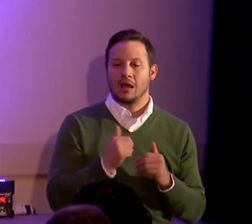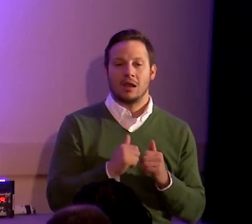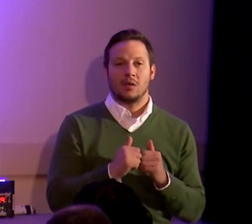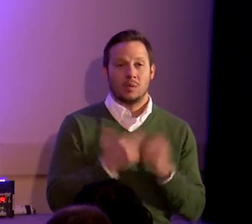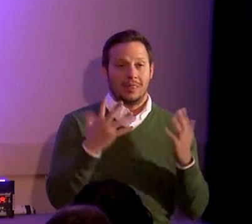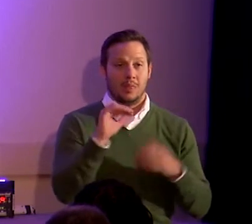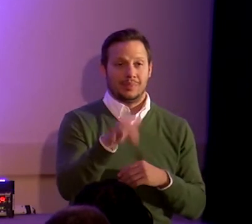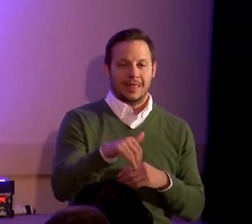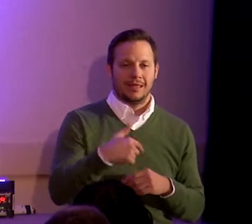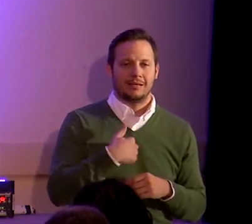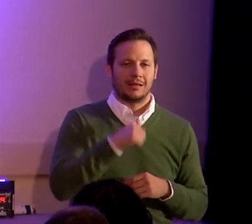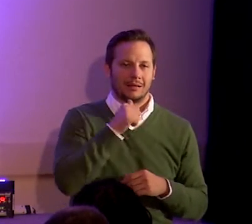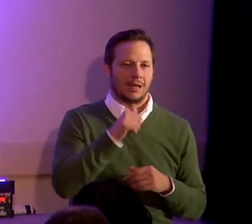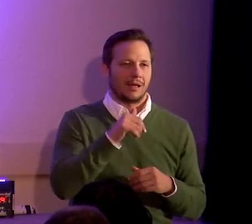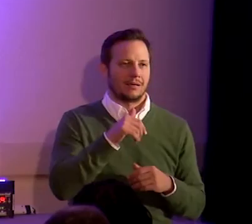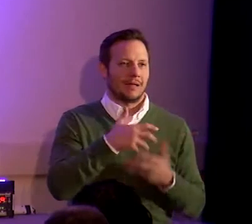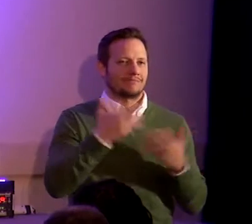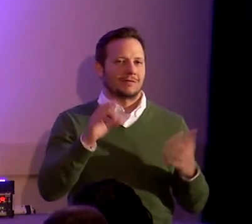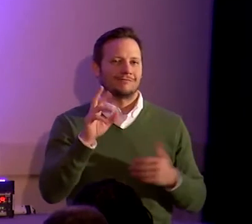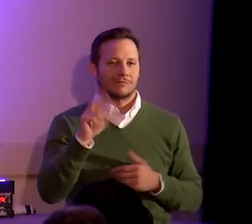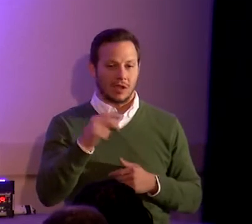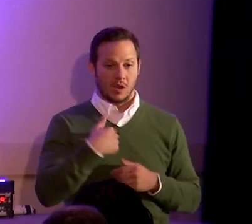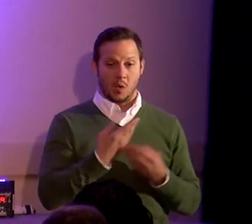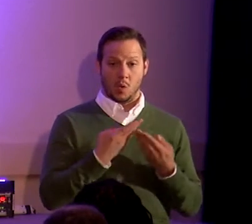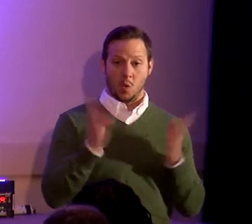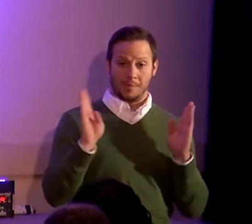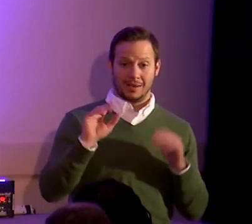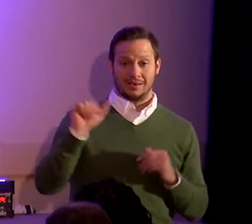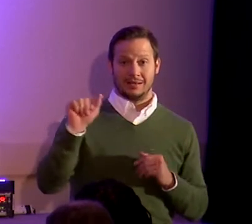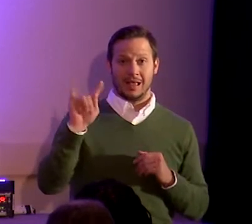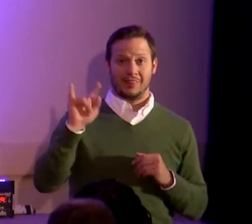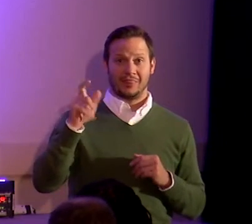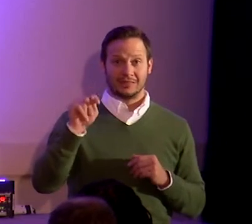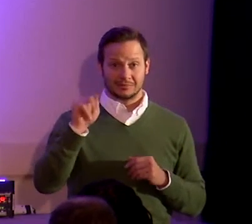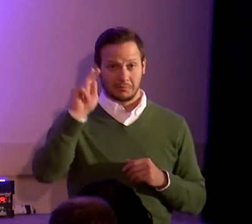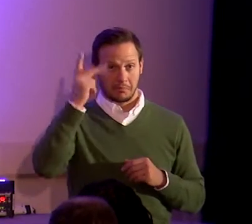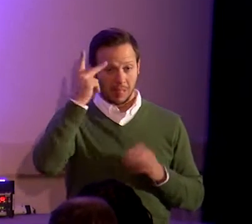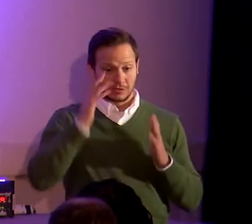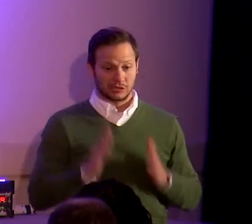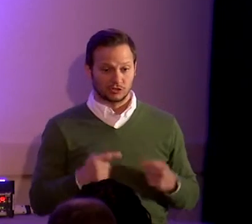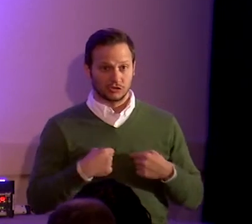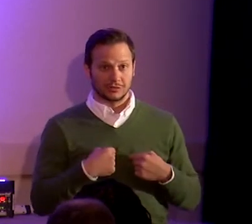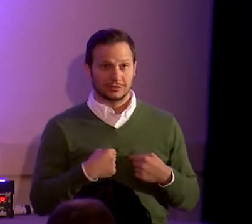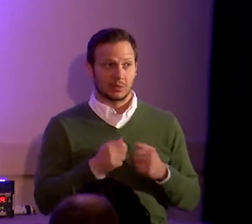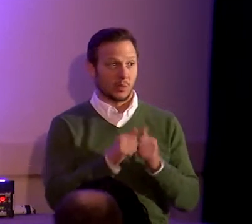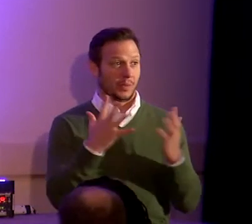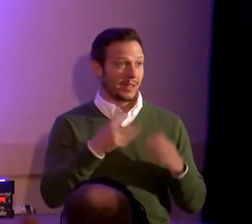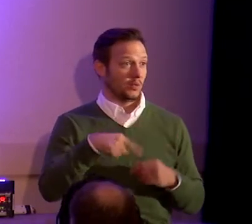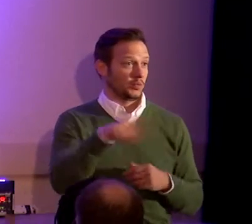am being an open atheist politician without this community. So thank you.